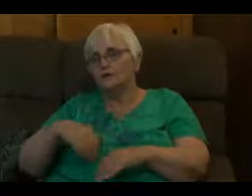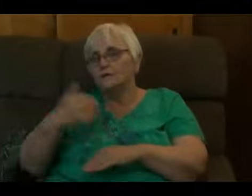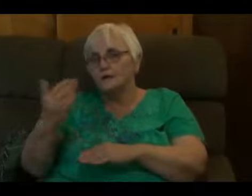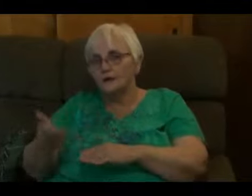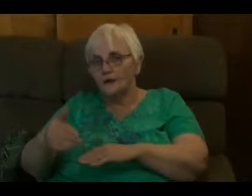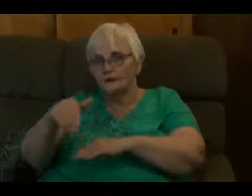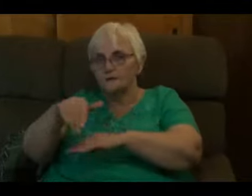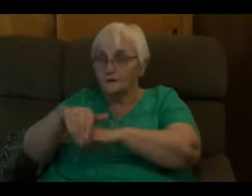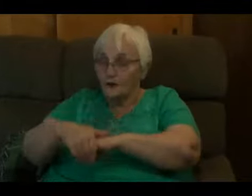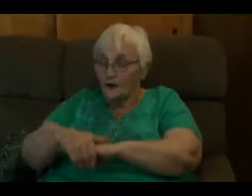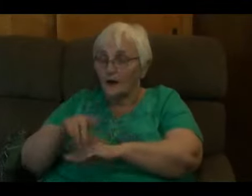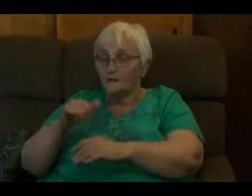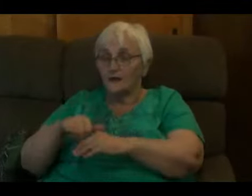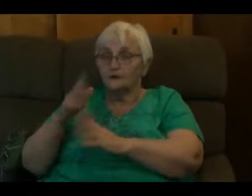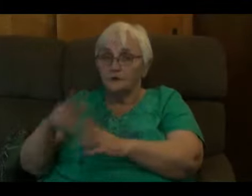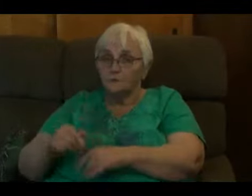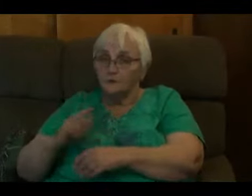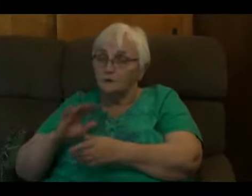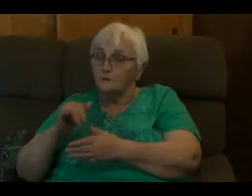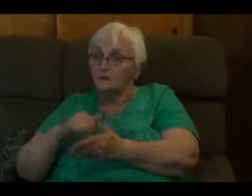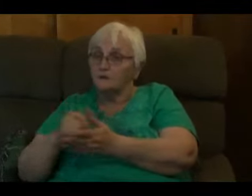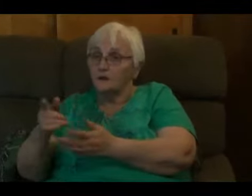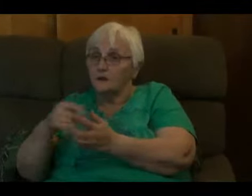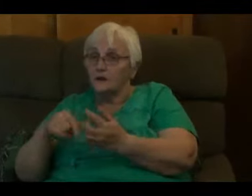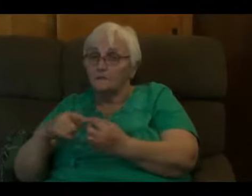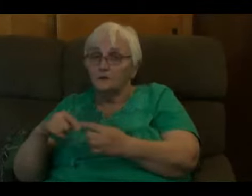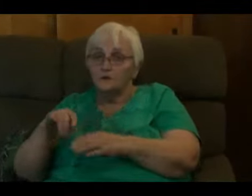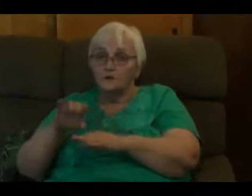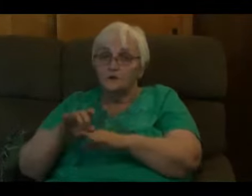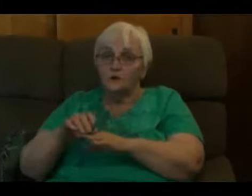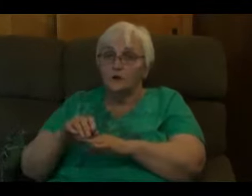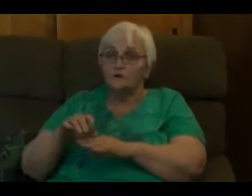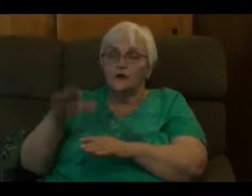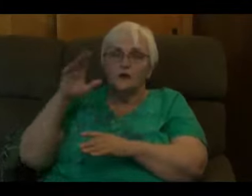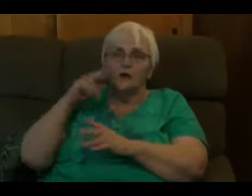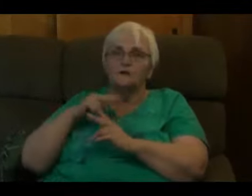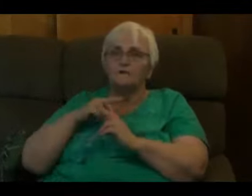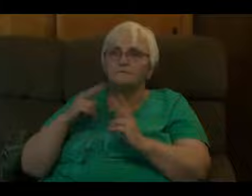that someone who speaks it comes to a church and hears the very same thing